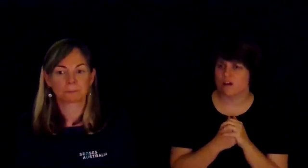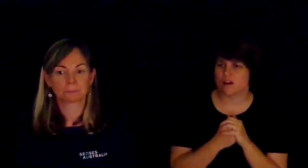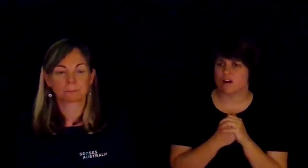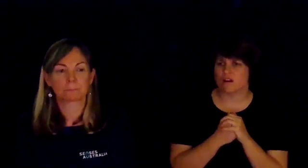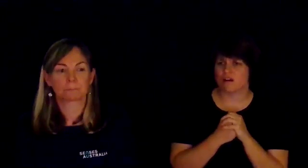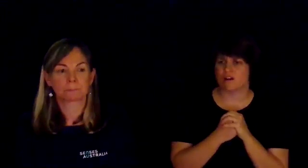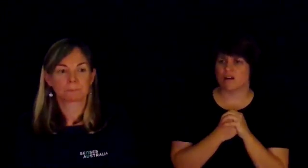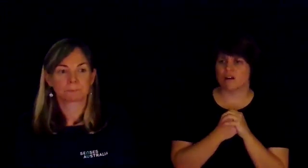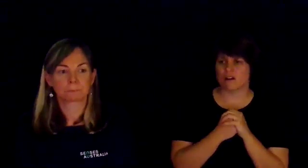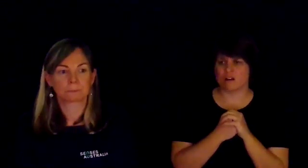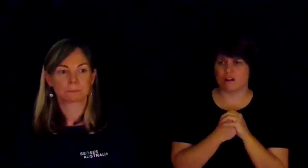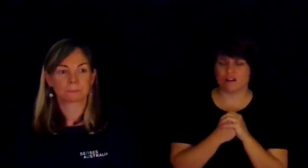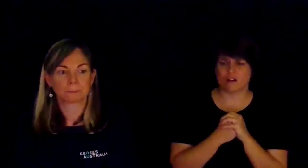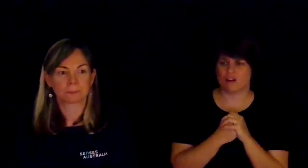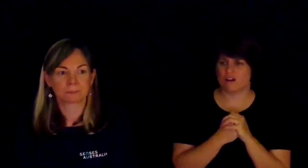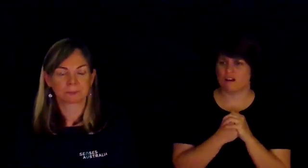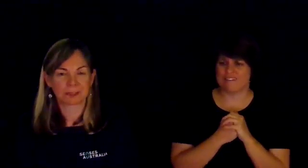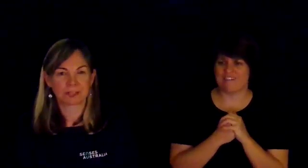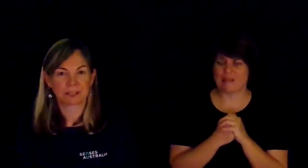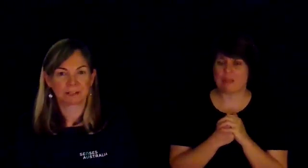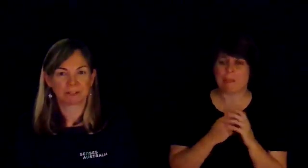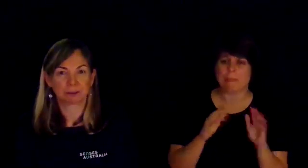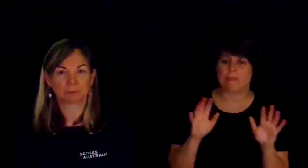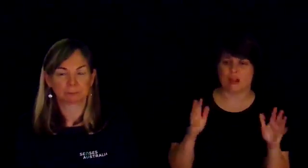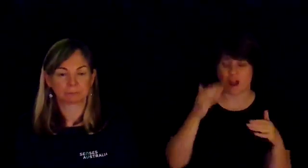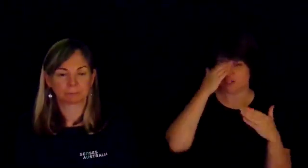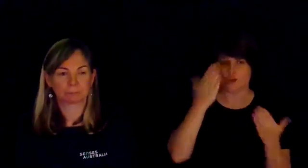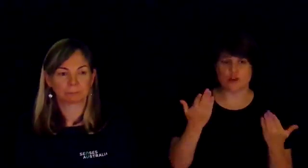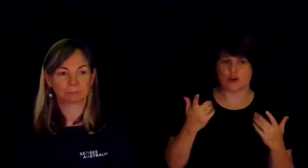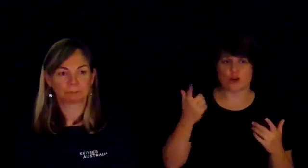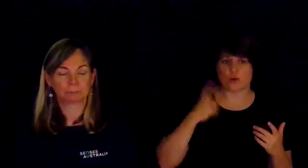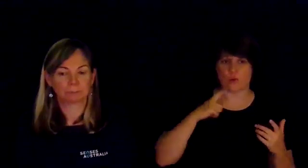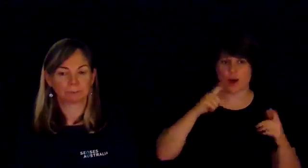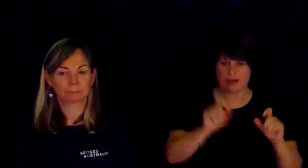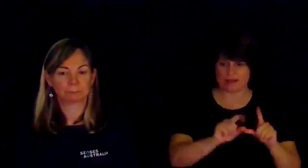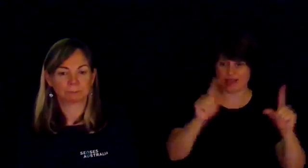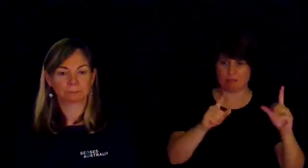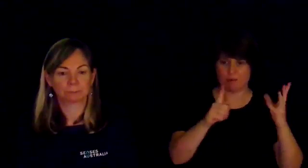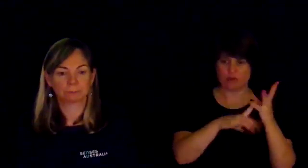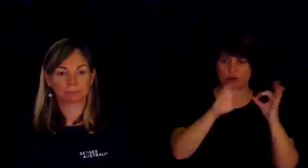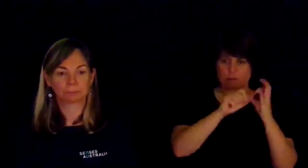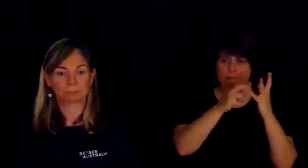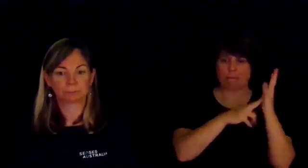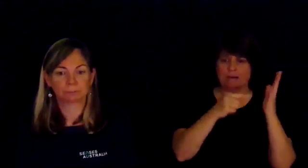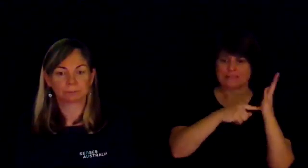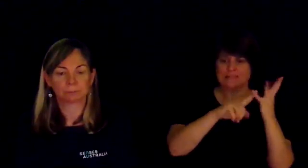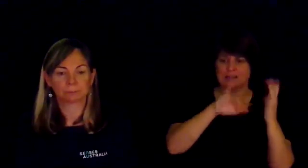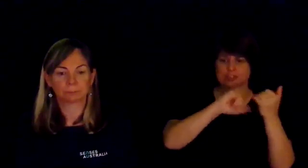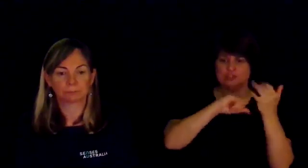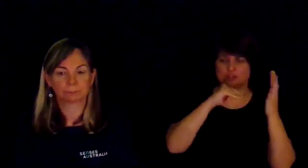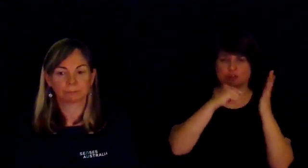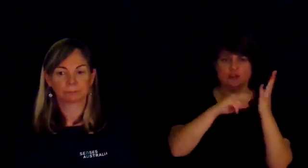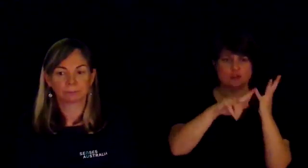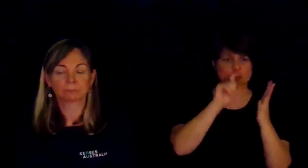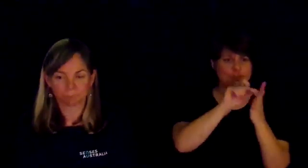there, Ubuntu Studio, but that's actually, interestingly enough, just quickly, was just using the live